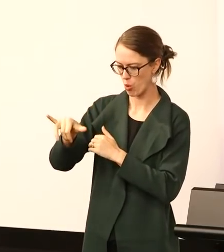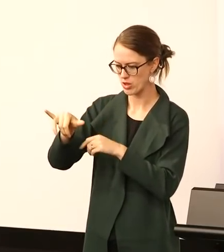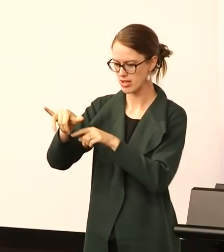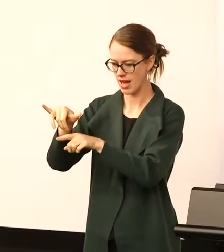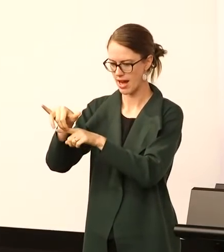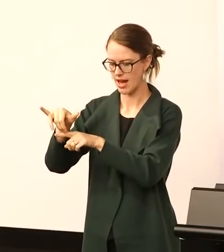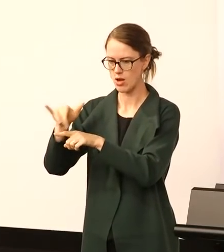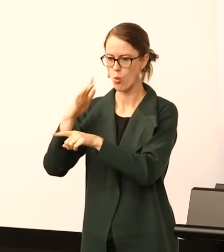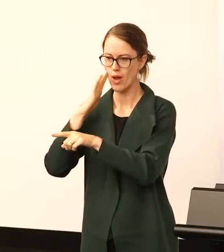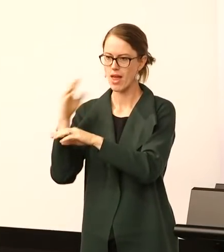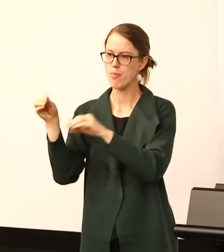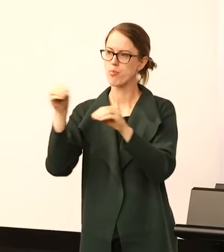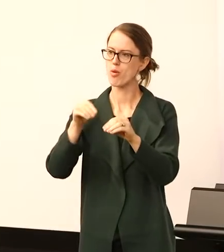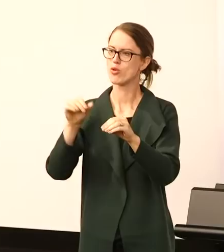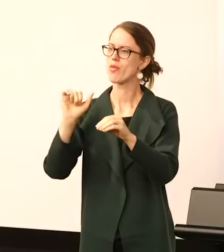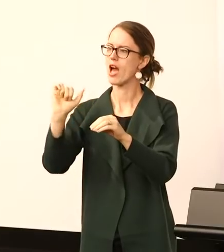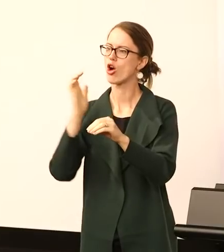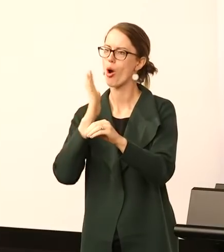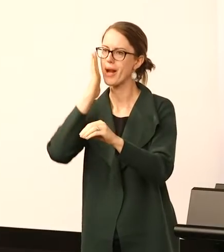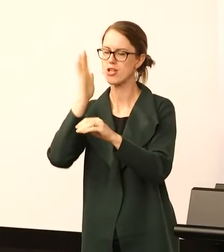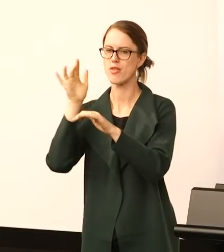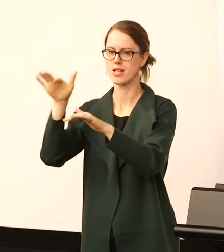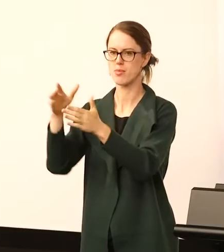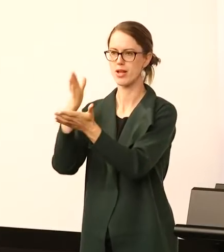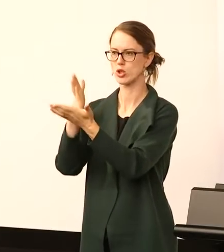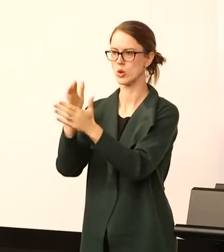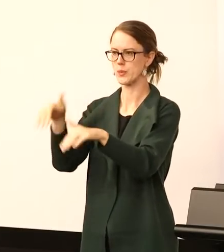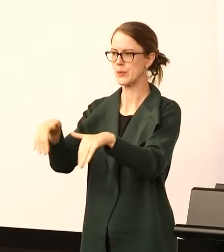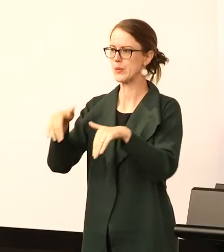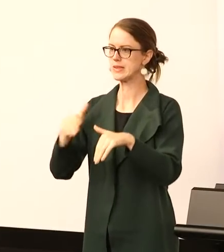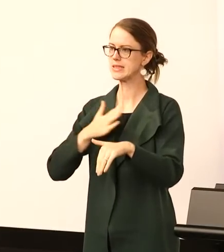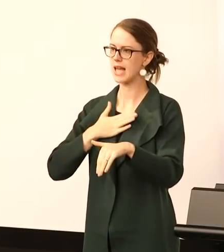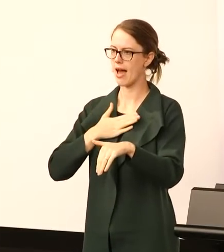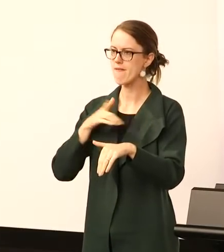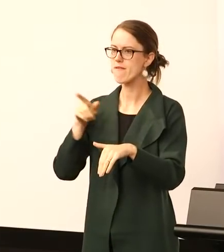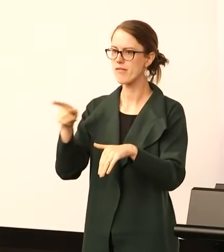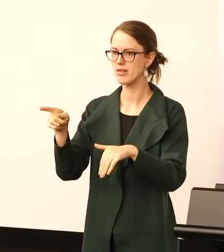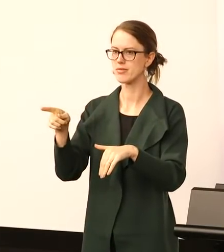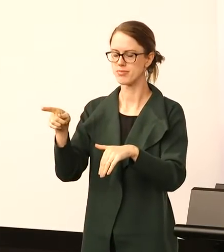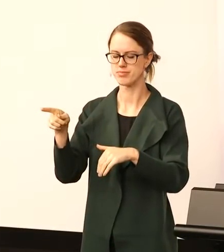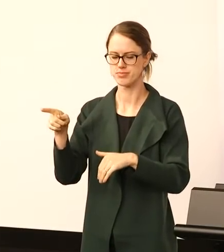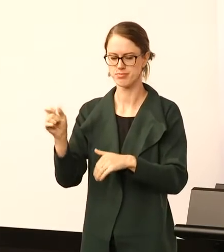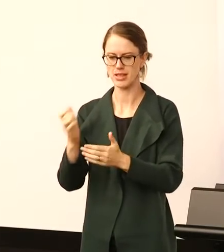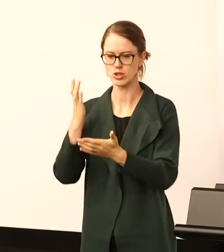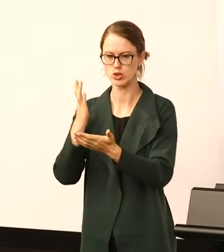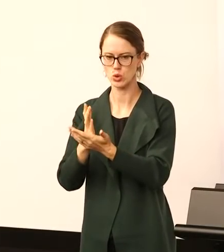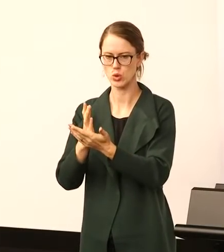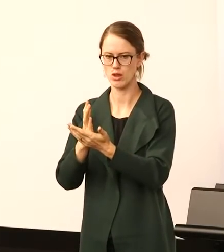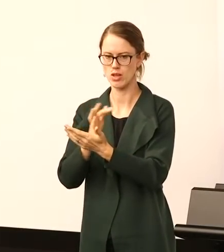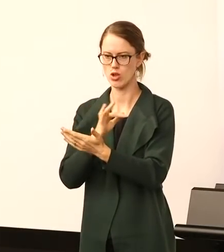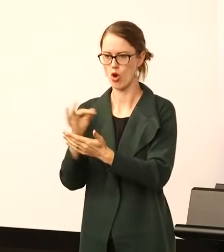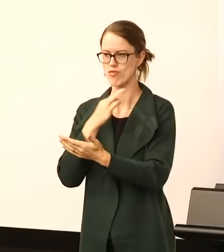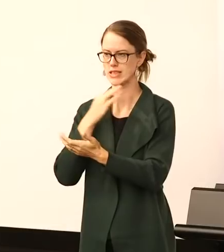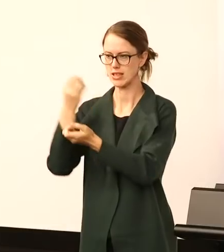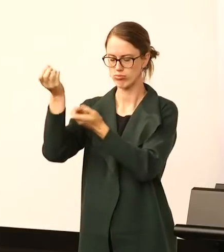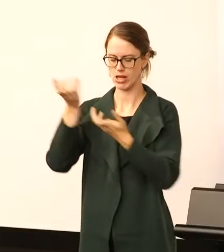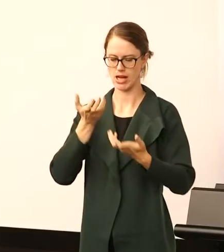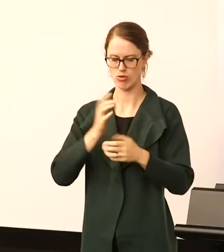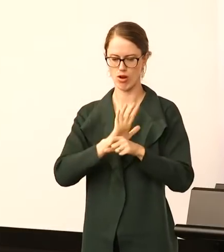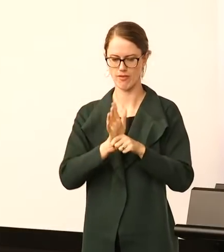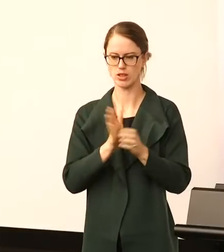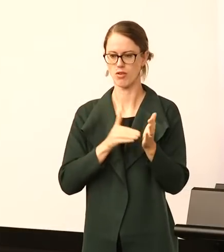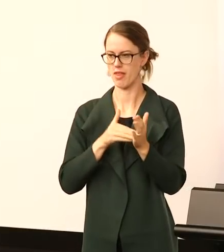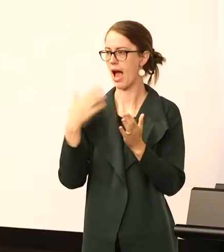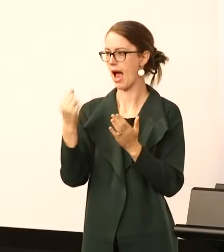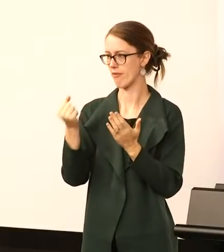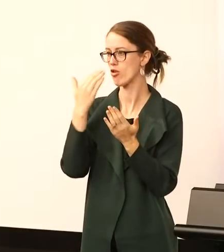their accommodation over there, to help ensure that they're keeping themselves safe and also that they're not carrying any risk of bringing COVID-19 back into